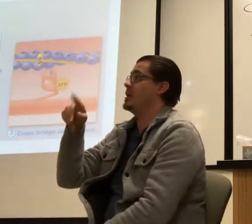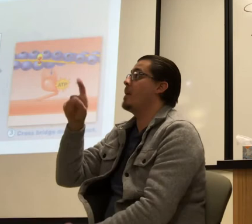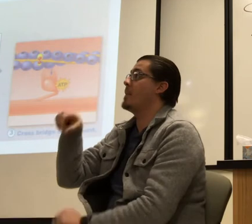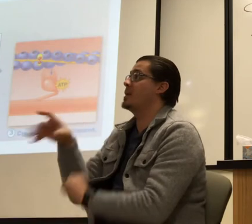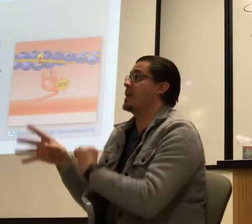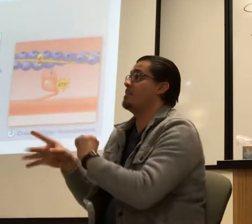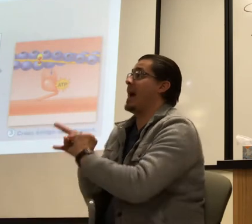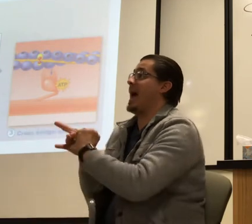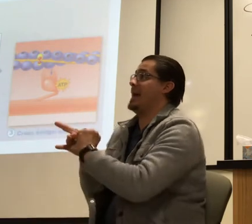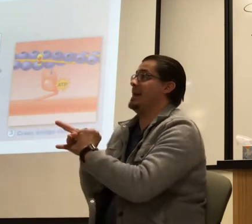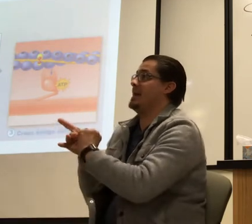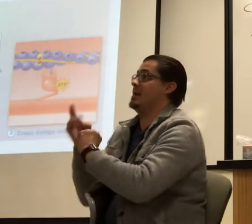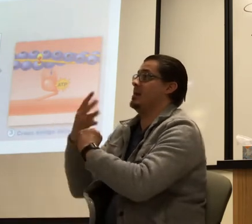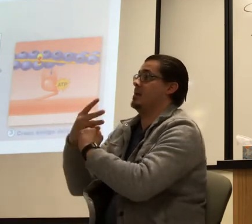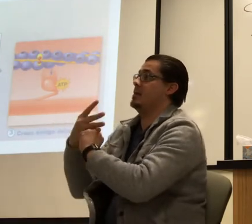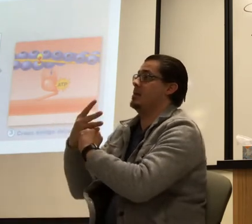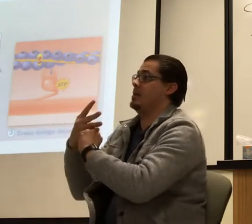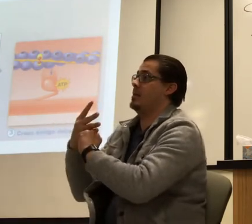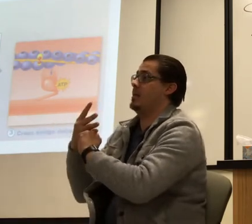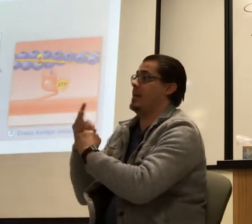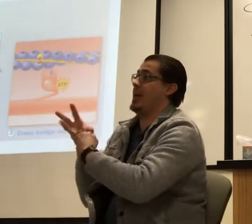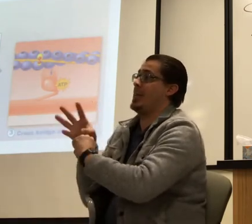binding. That's what causes it.